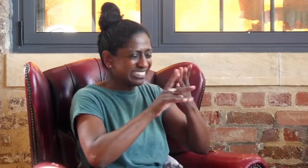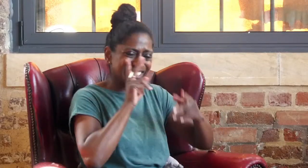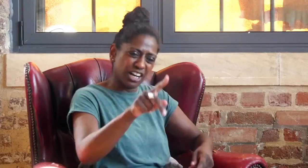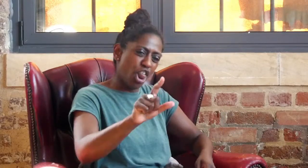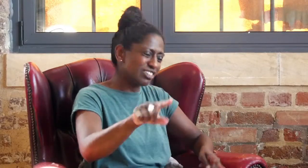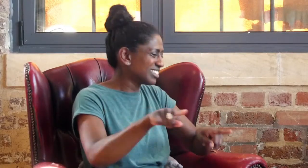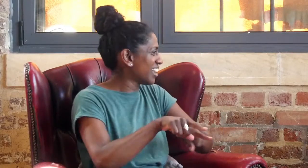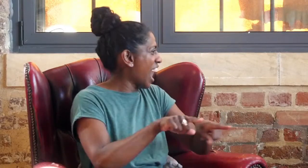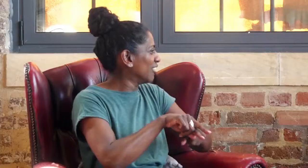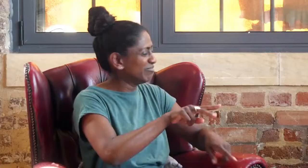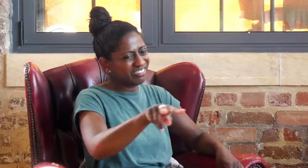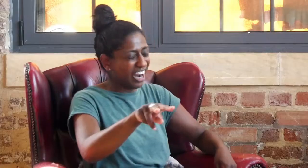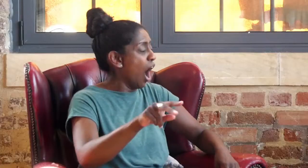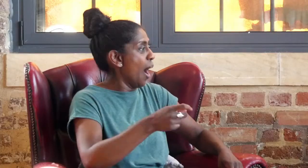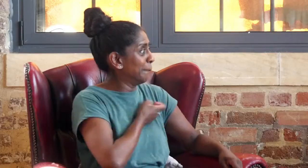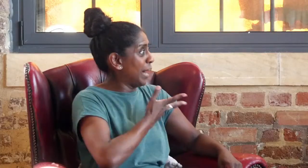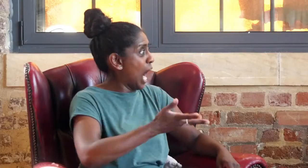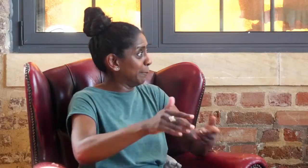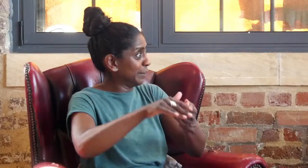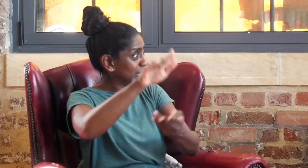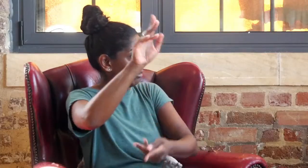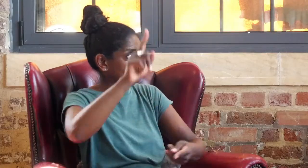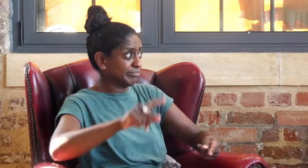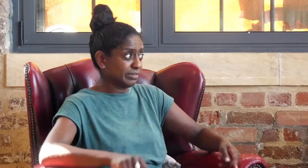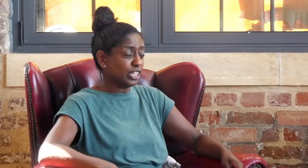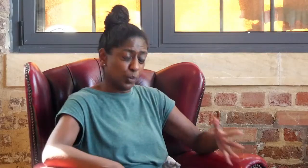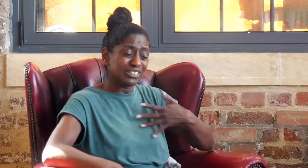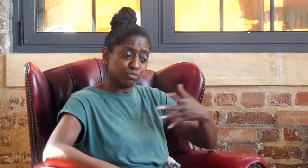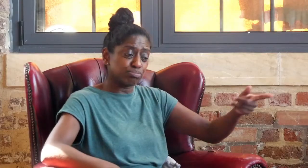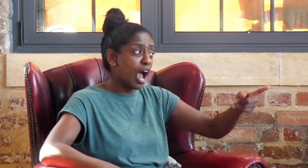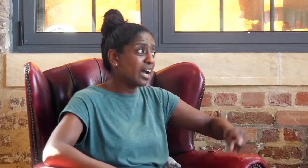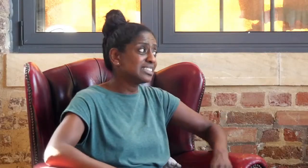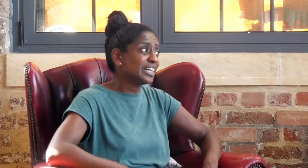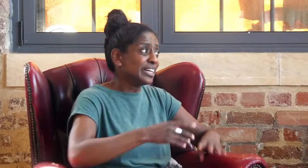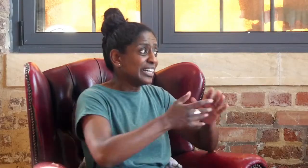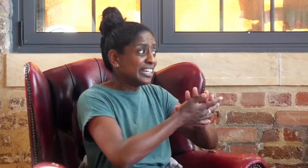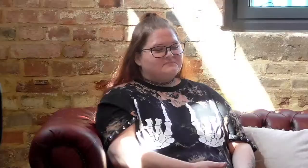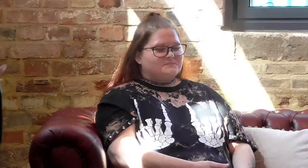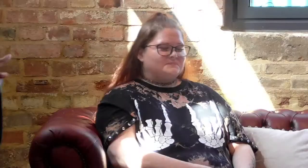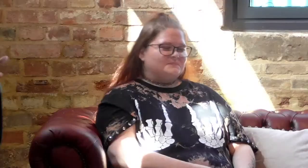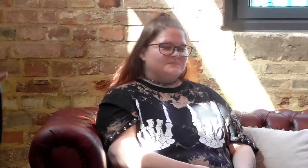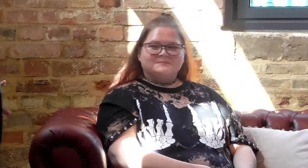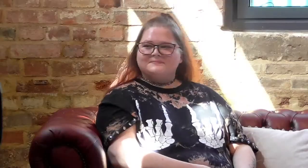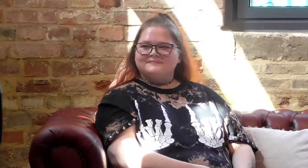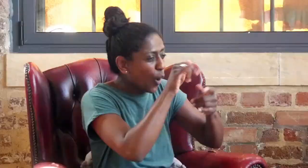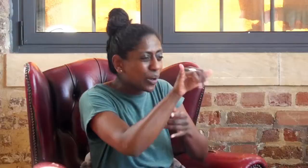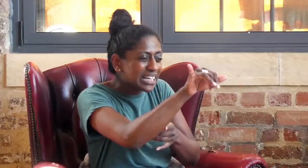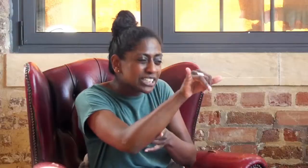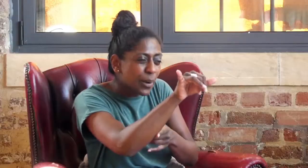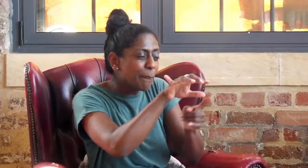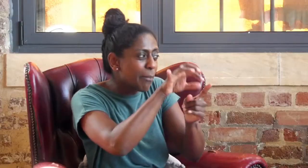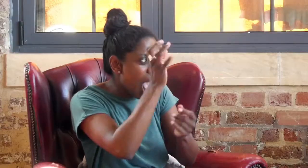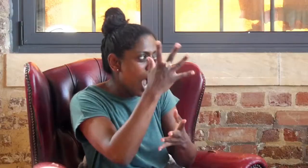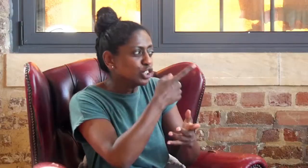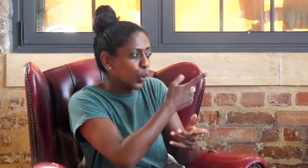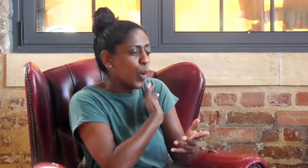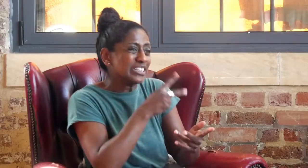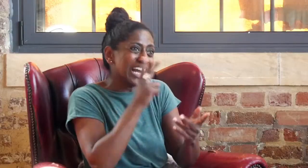impressed. And I feel like it's the same. If you look at it, it's not growing. Then you need to try that. Just have a think, okay, which one is going to